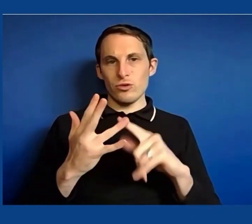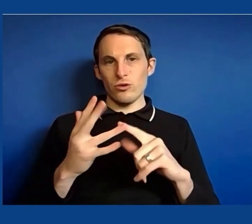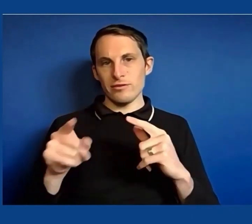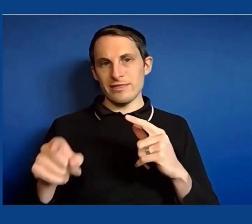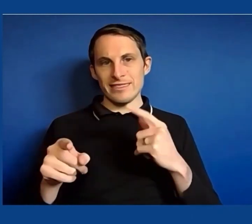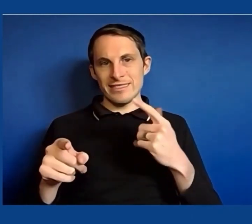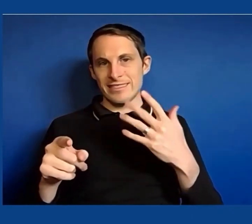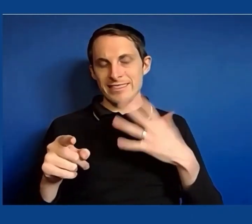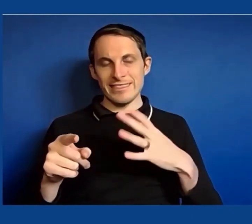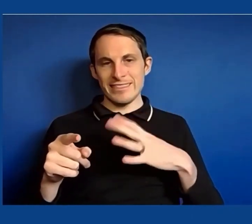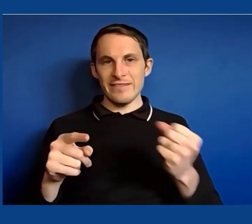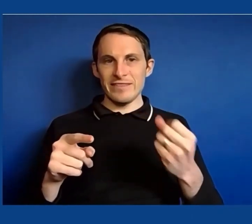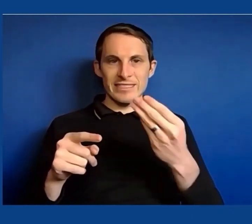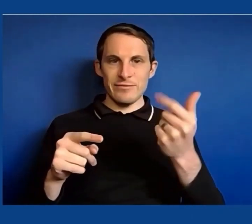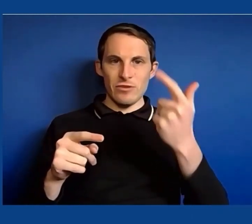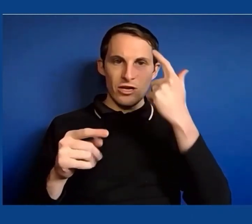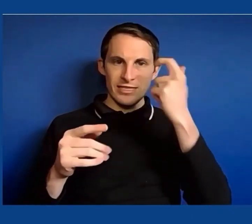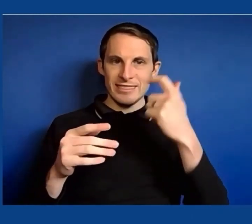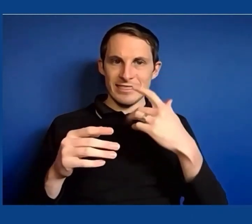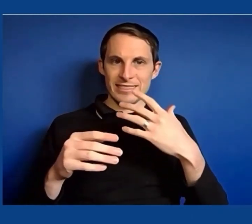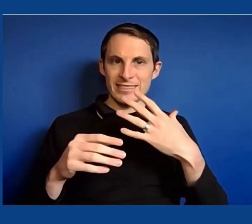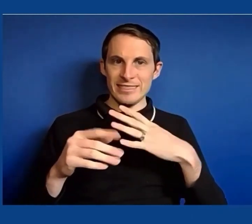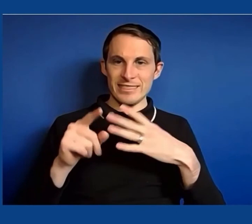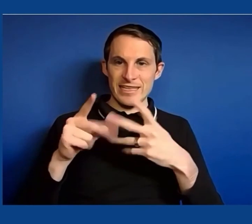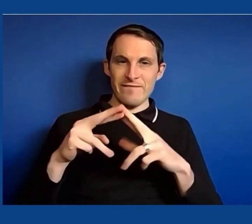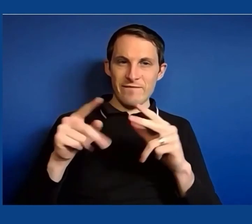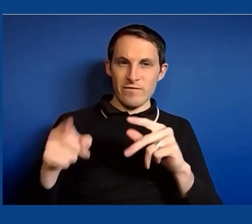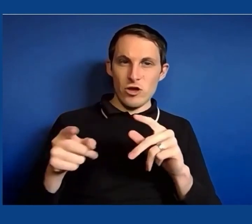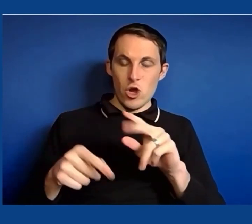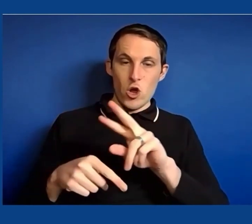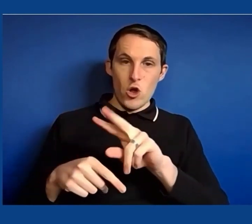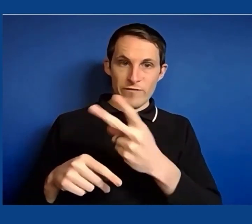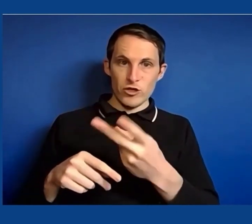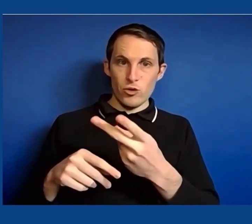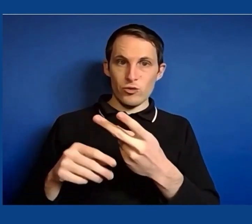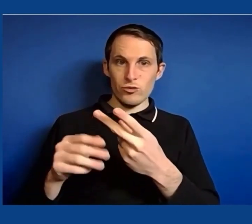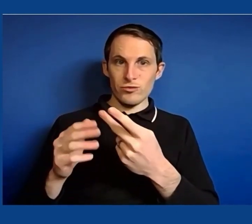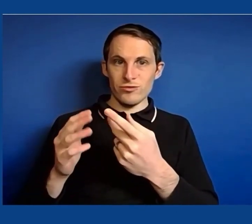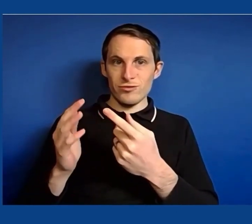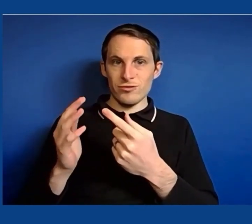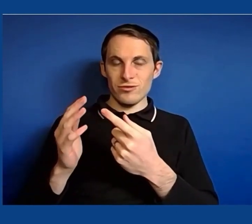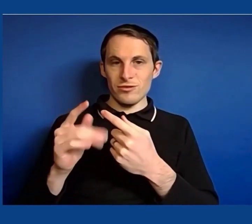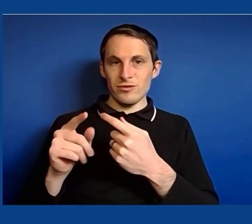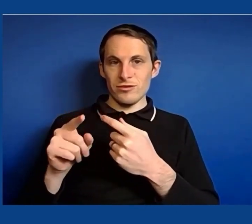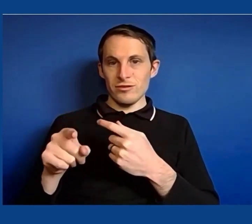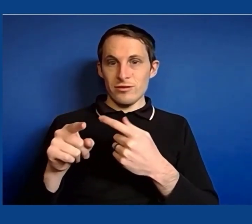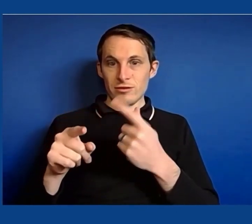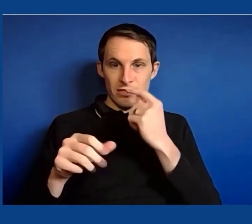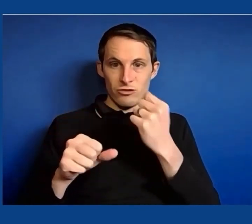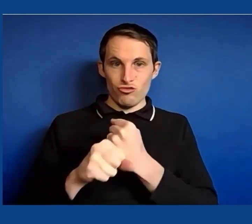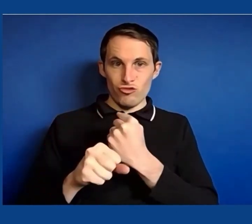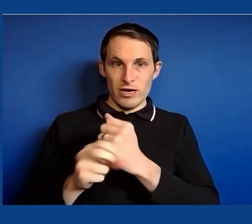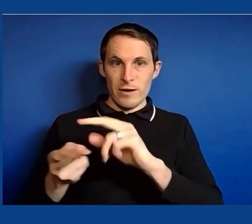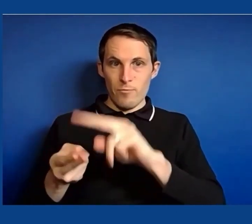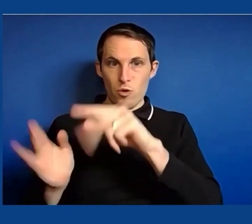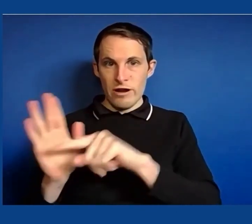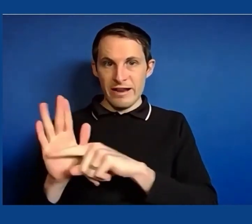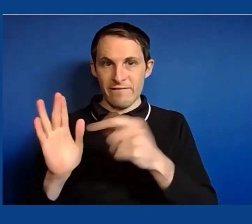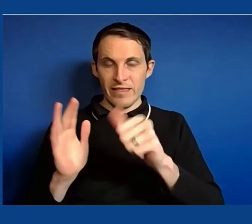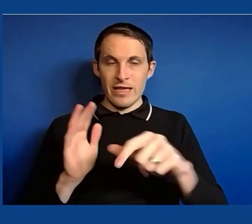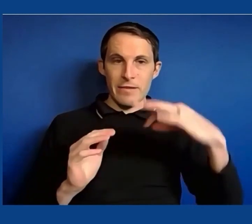to the idea that overturning them would result in a disturbance disproportionate to the benefit. And then you've got to ask as